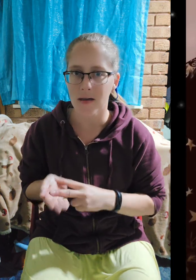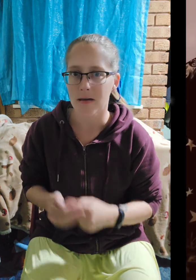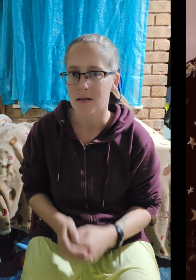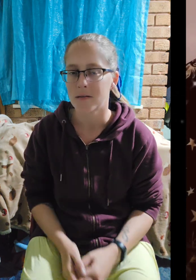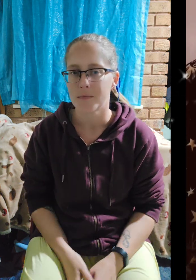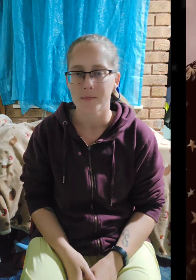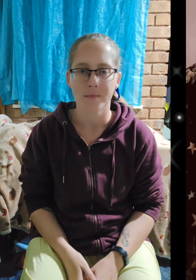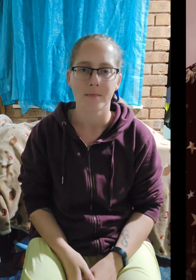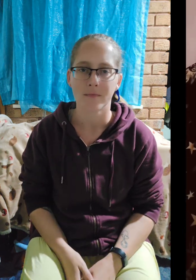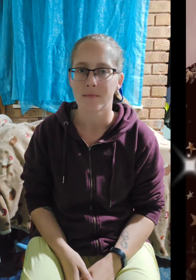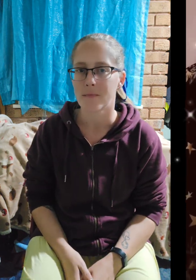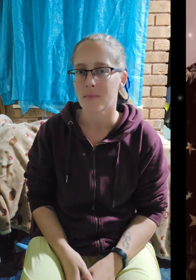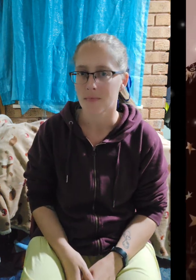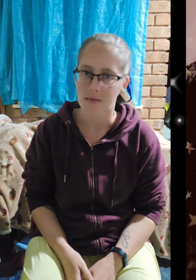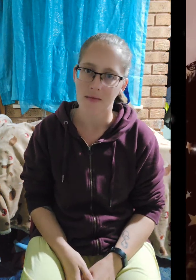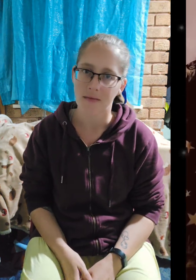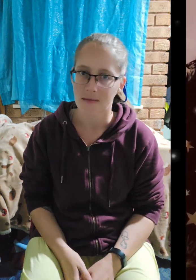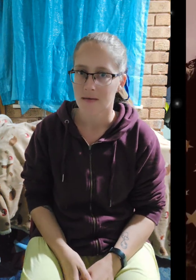Valerie?